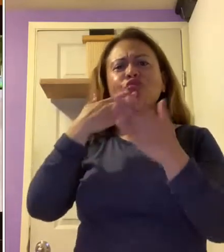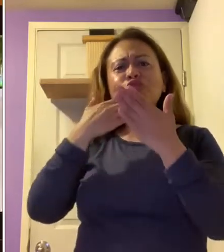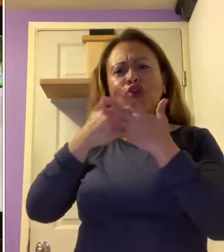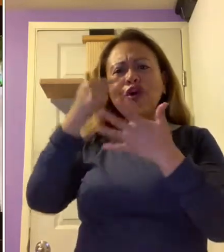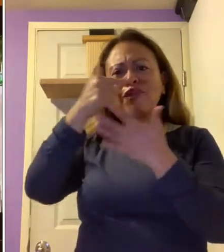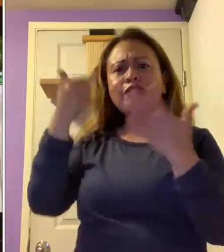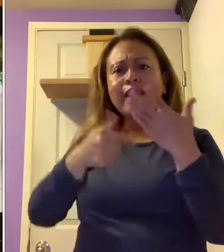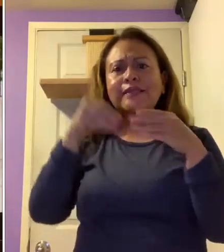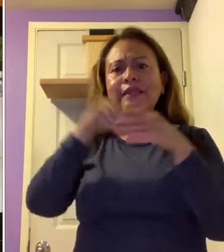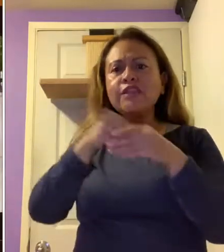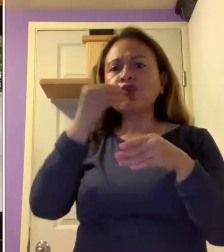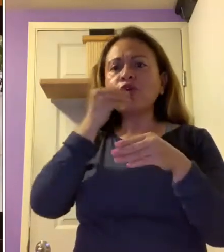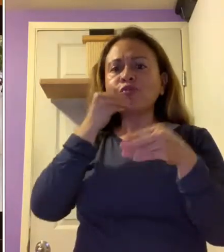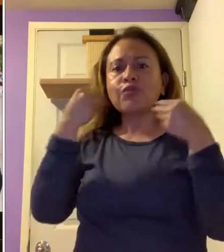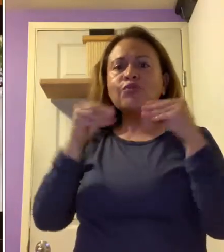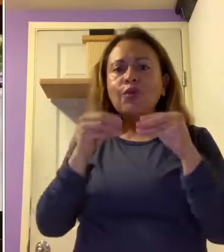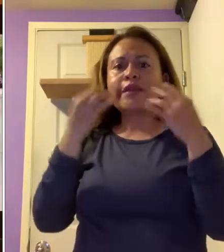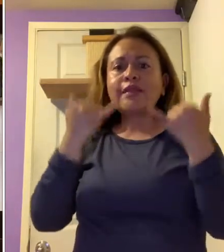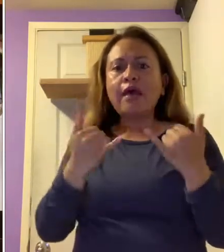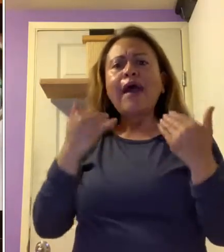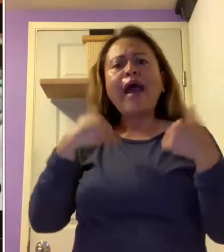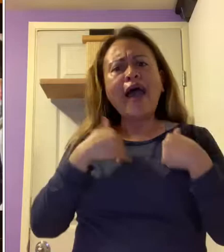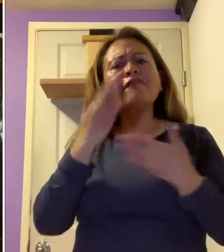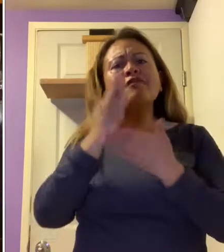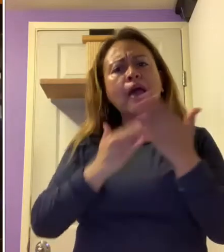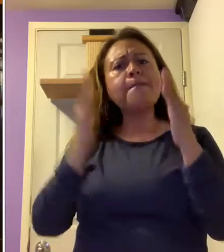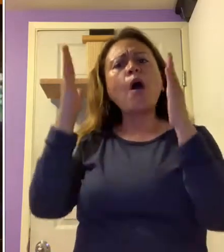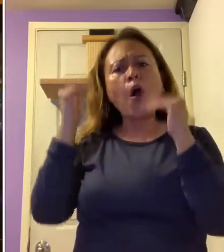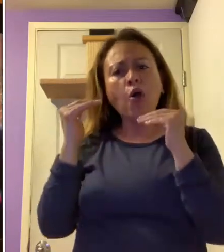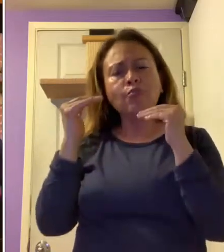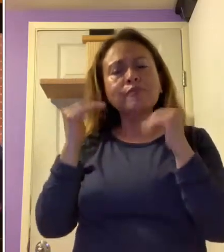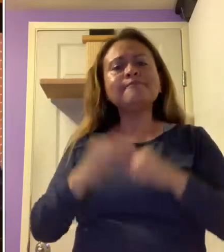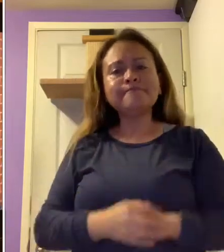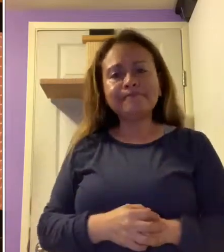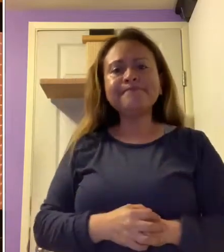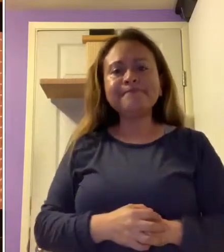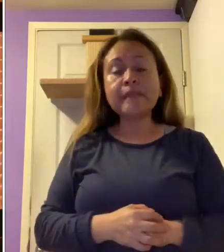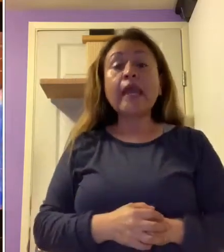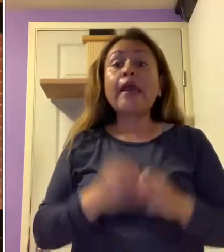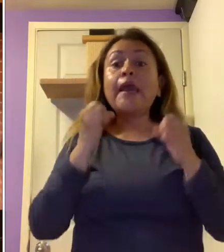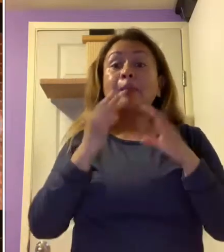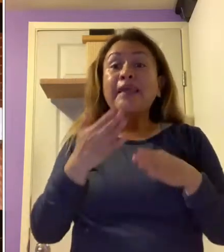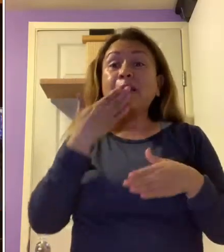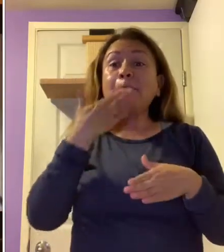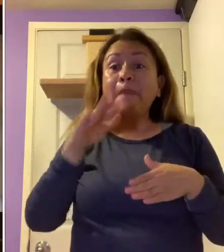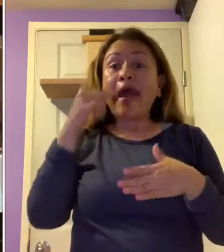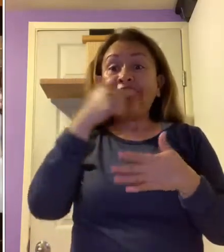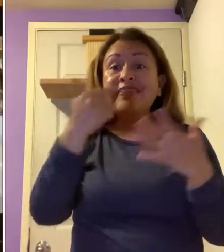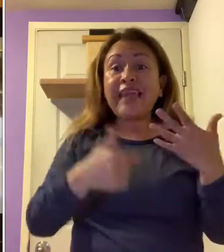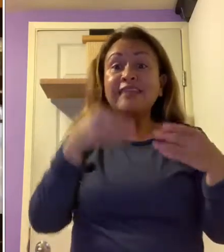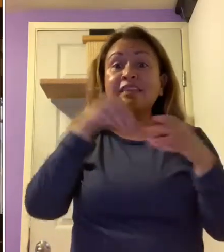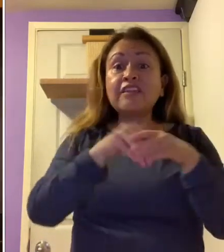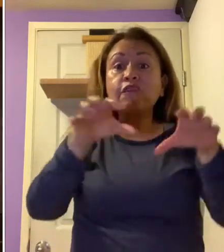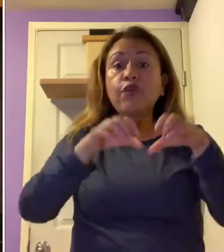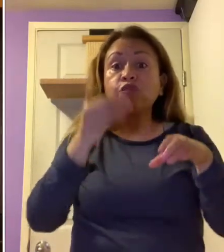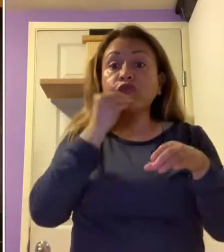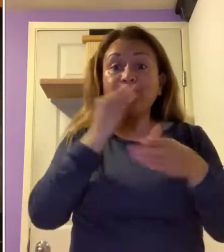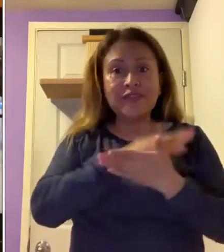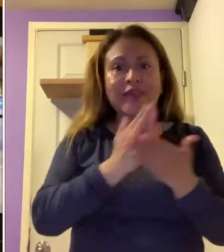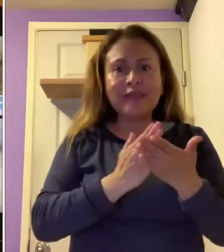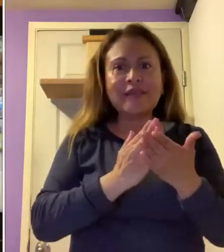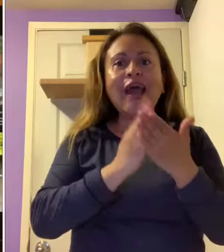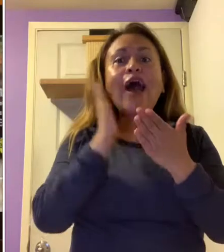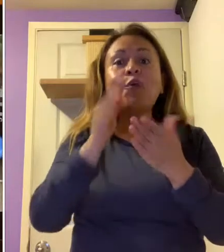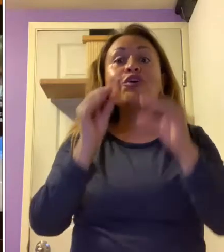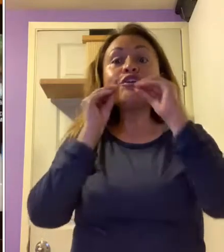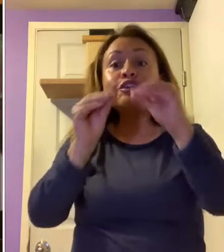there's so many good things at the grocery store now, there might be some glimmers of hope. And it's very easy, right? Even though a lot of bad stuff is in the frozen food